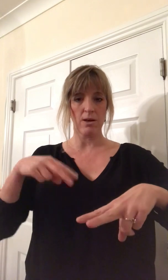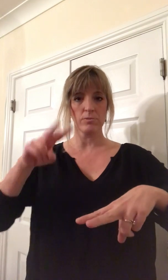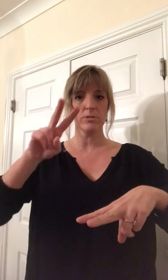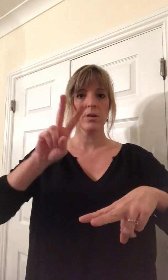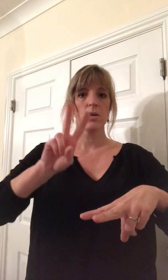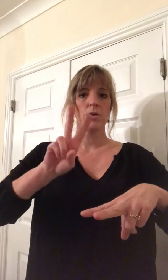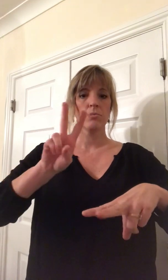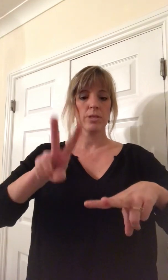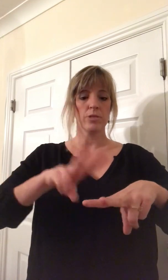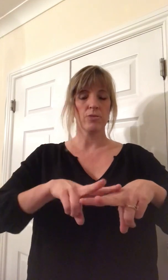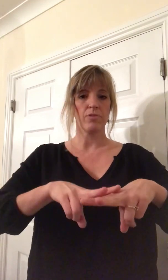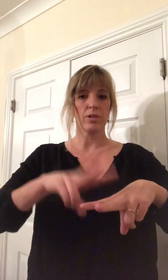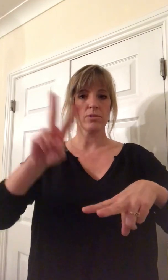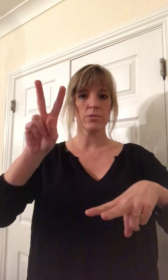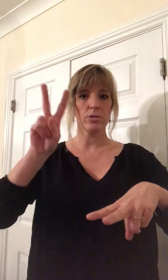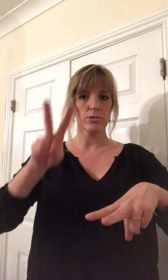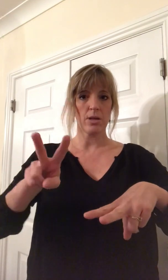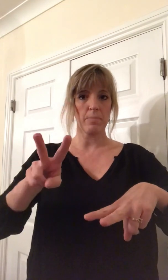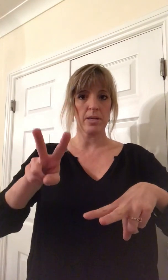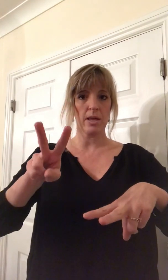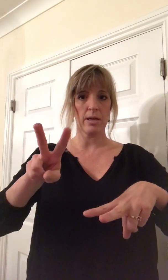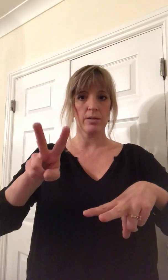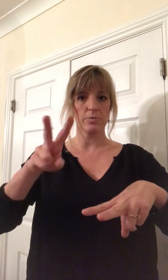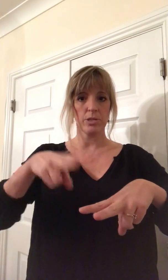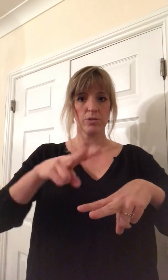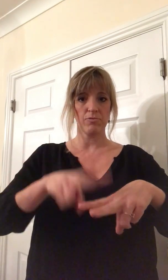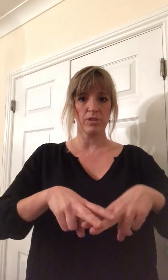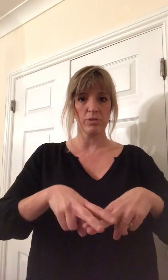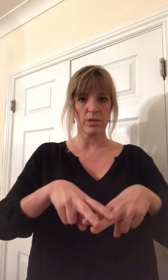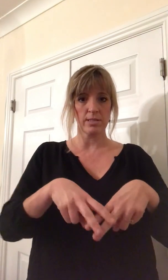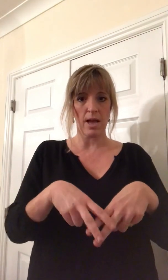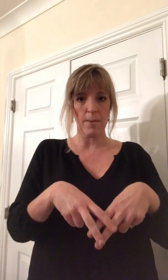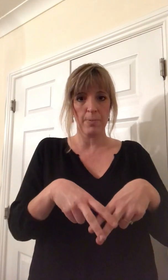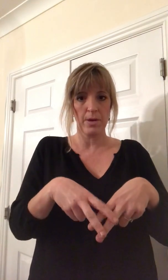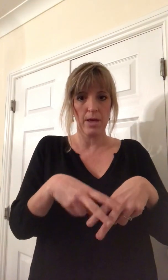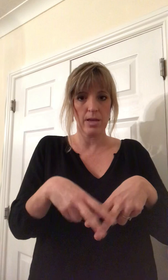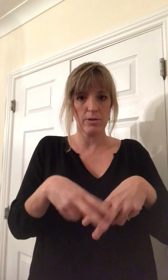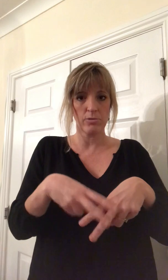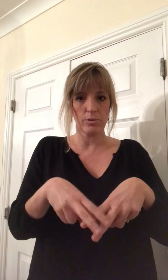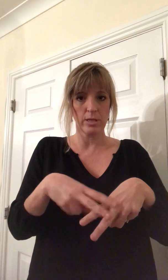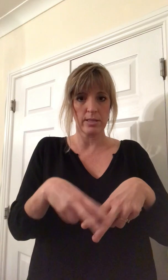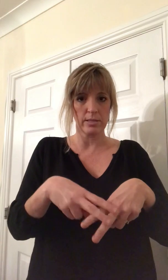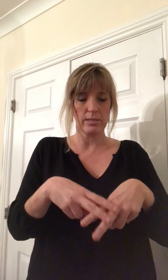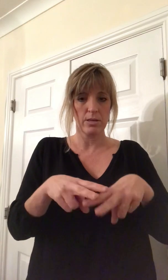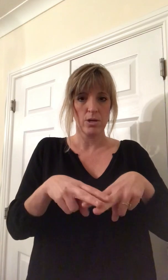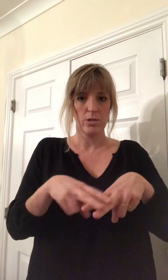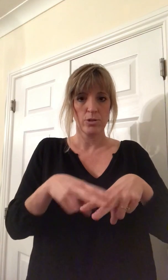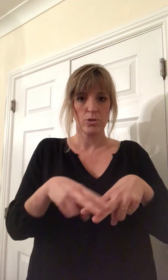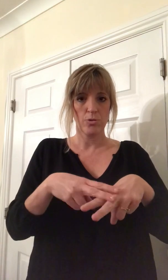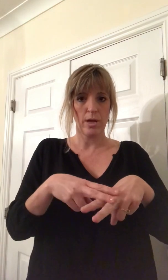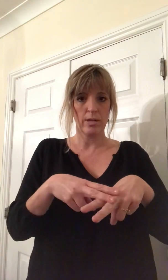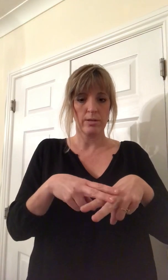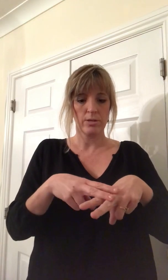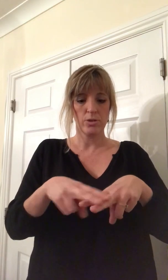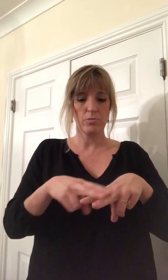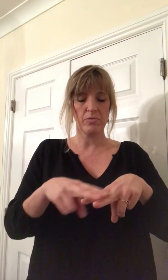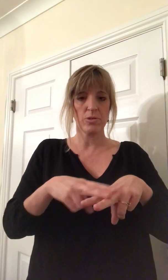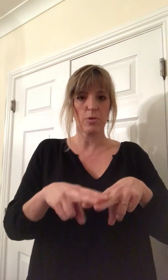down with the 2 fingers, your dominant hand with the 2 fingers on top, and you go like this, train. So you move it